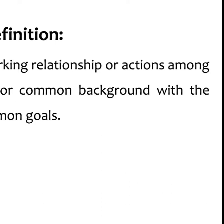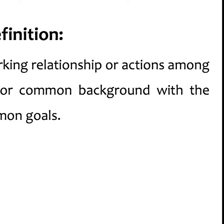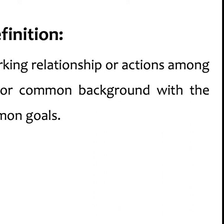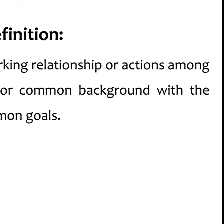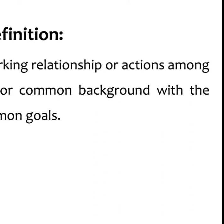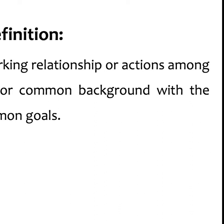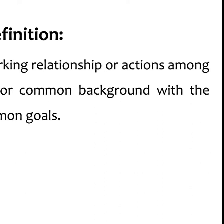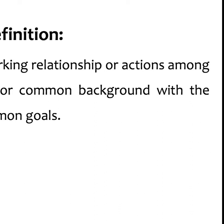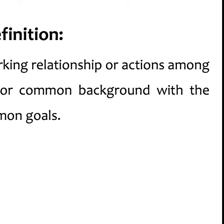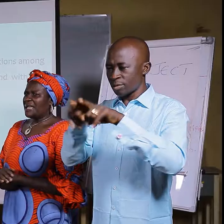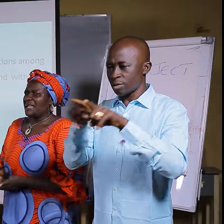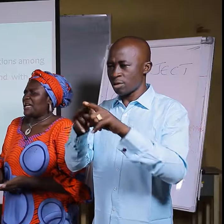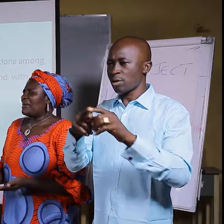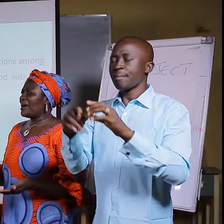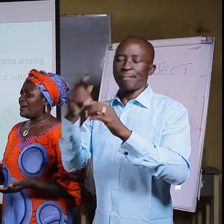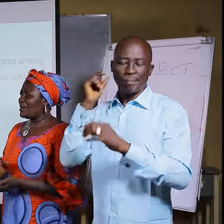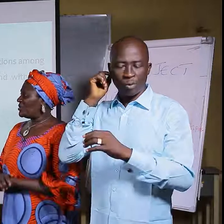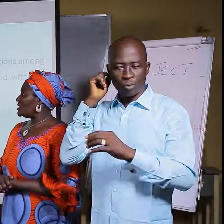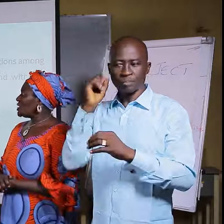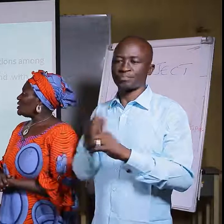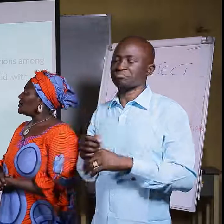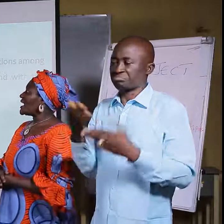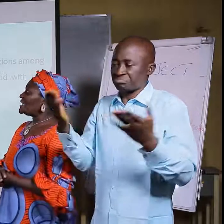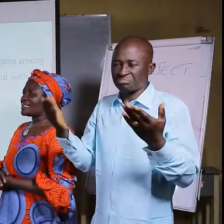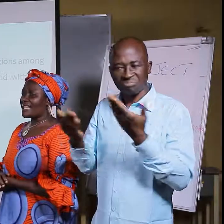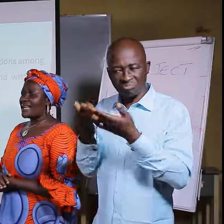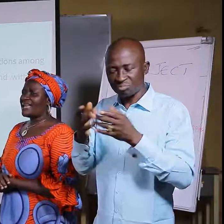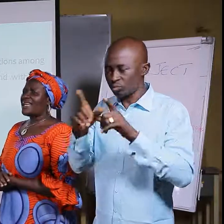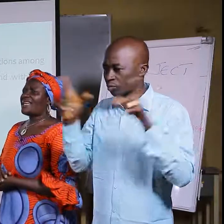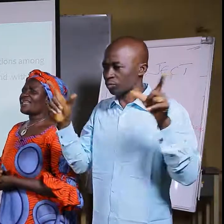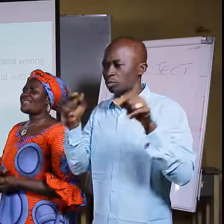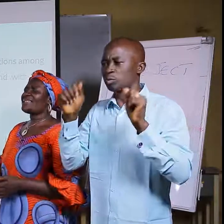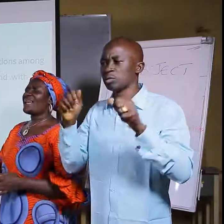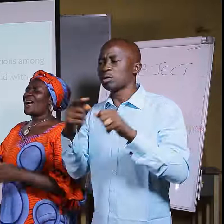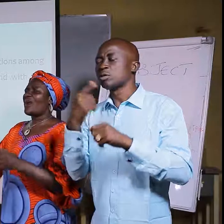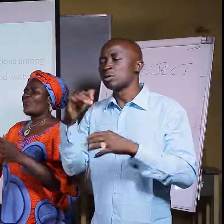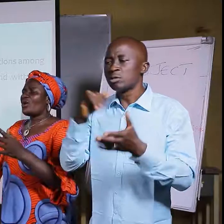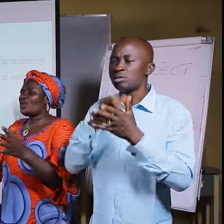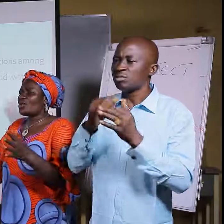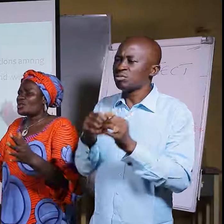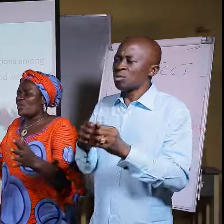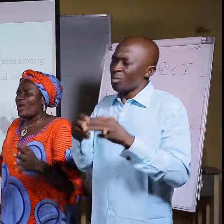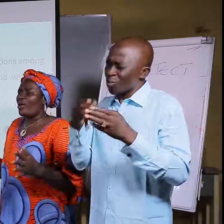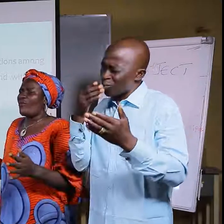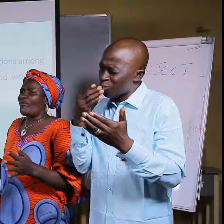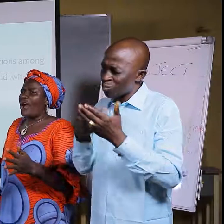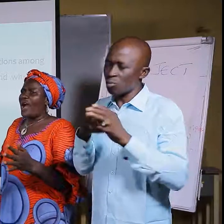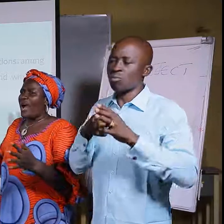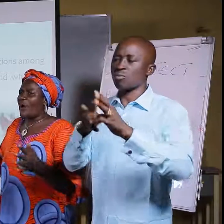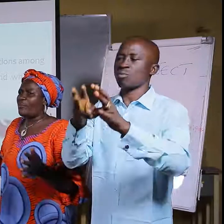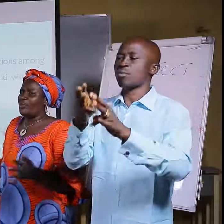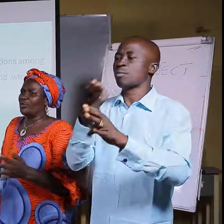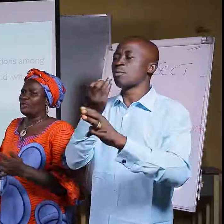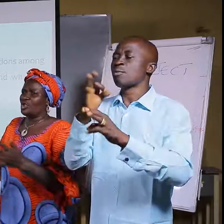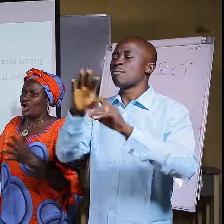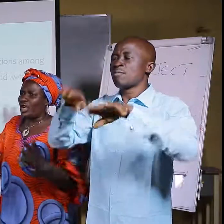common goals. In a layman language, you can say it is the harmonious way of